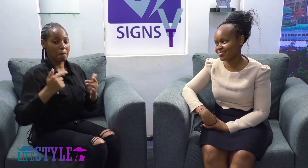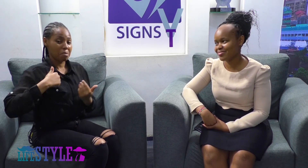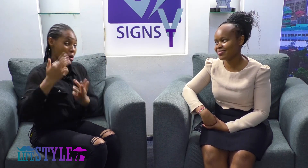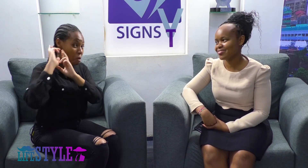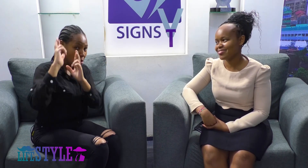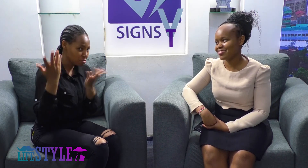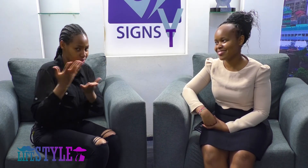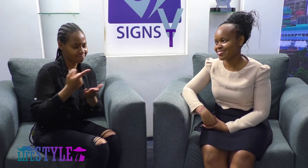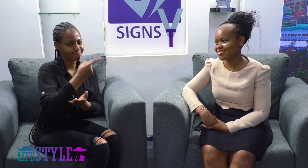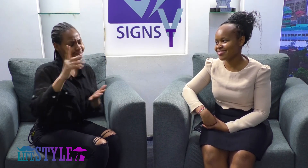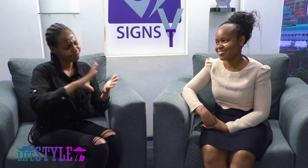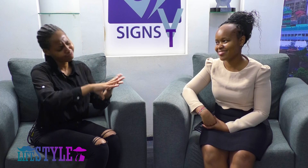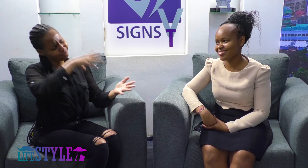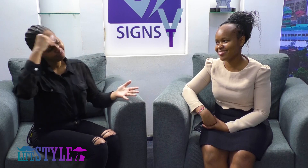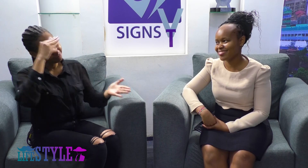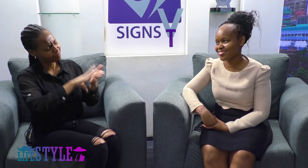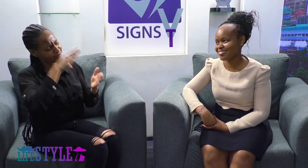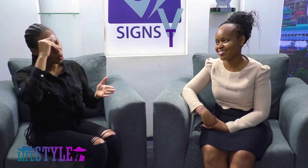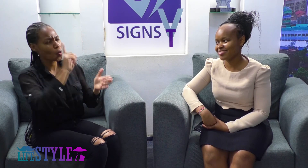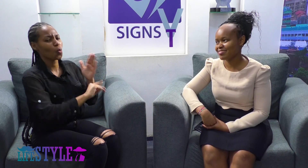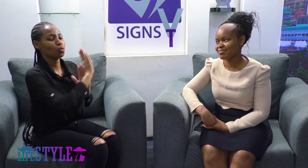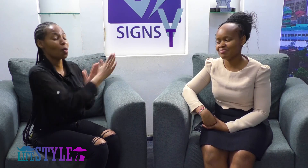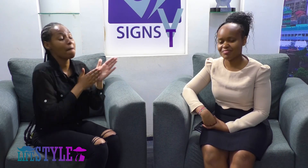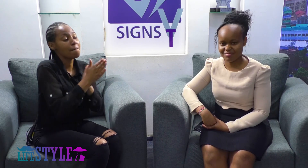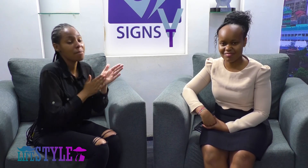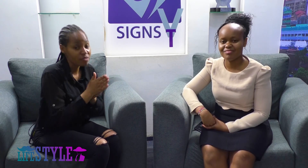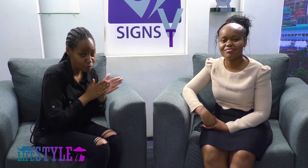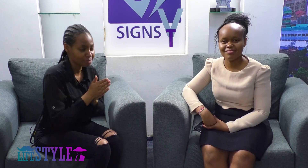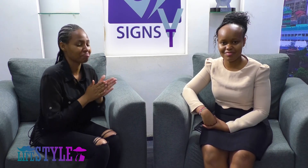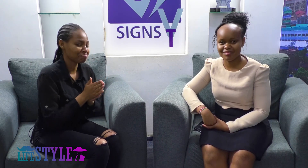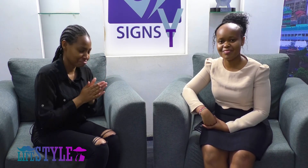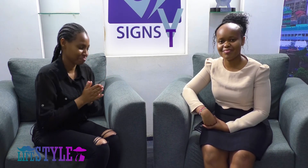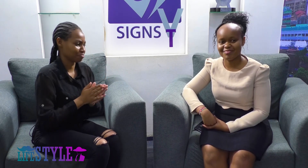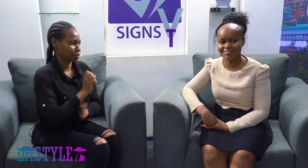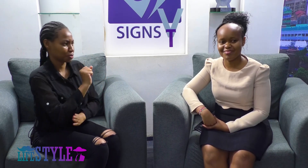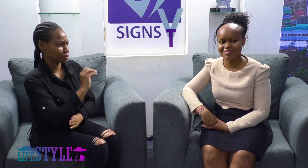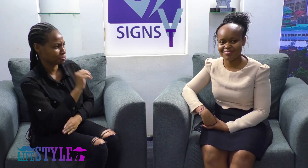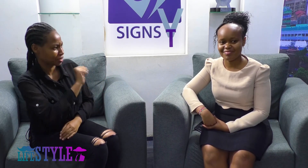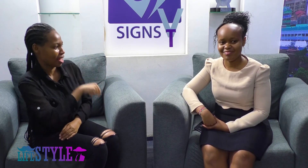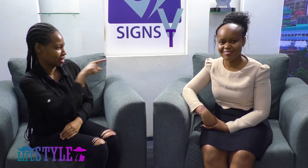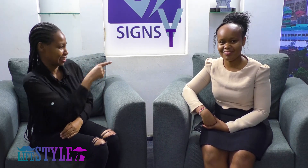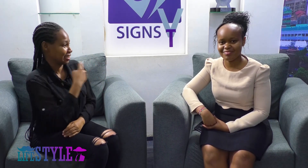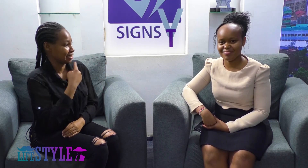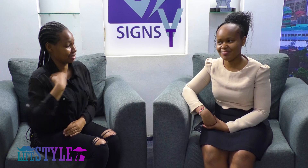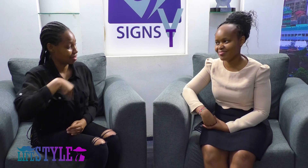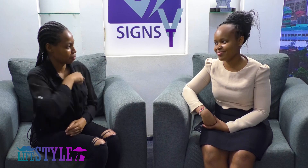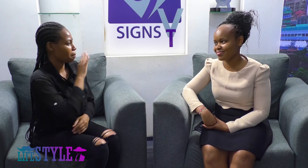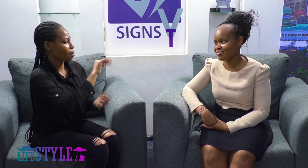chiming in this discussion. I hope you've learned one thing or two, and you've learned from her motivating